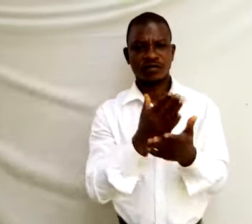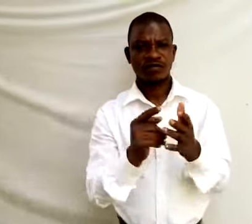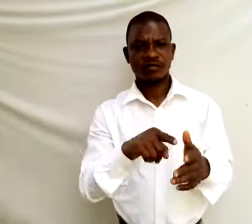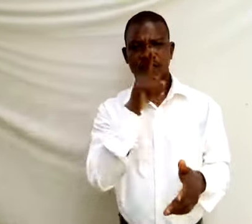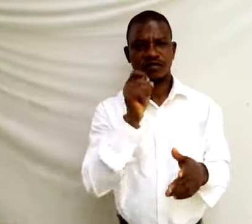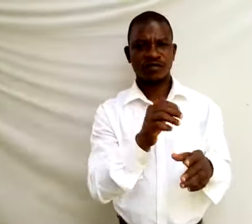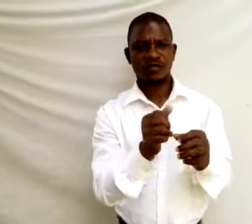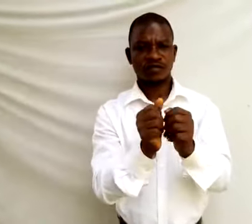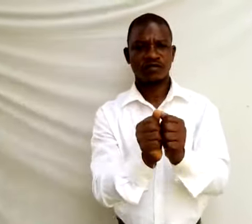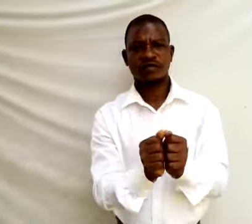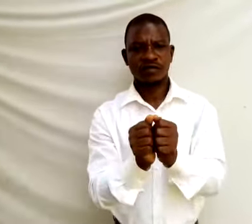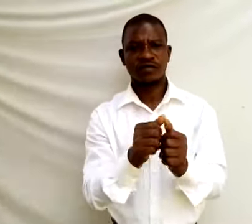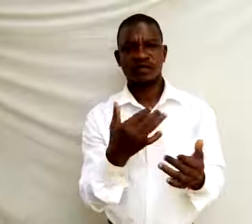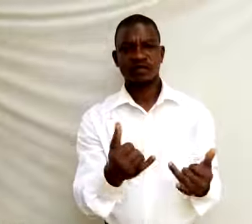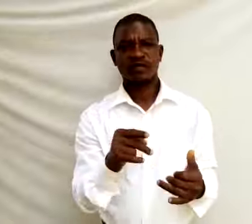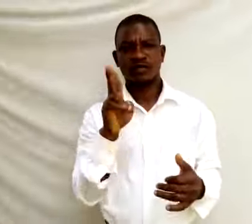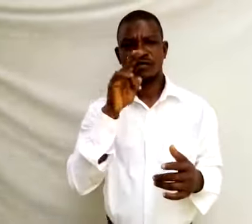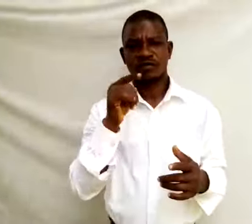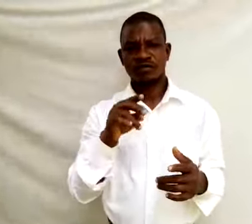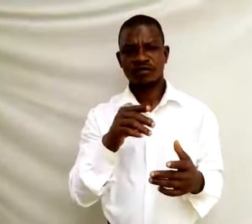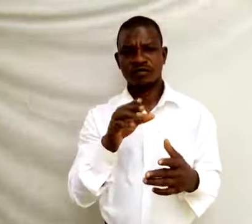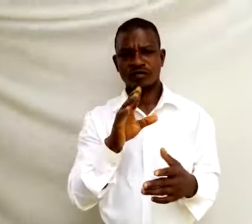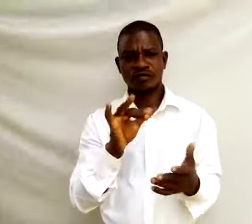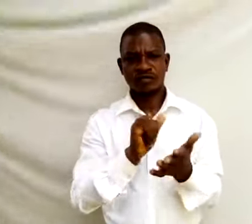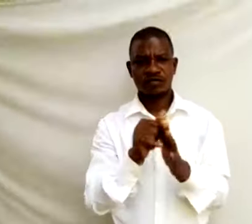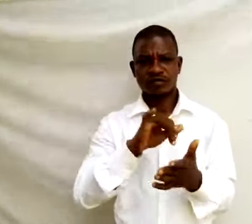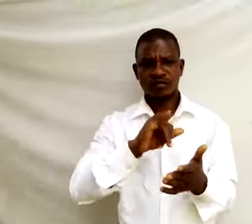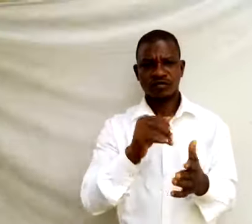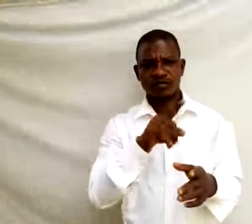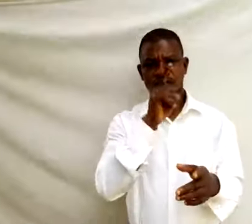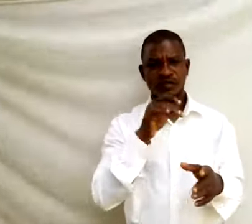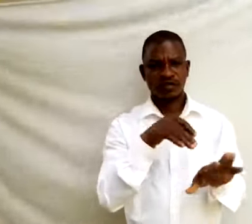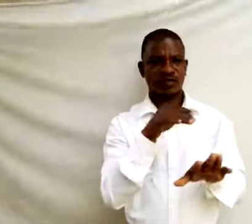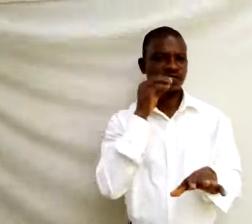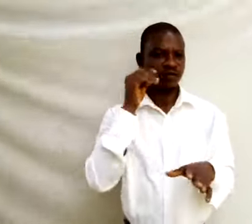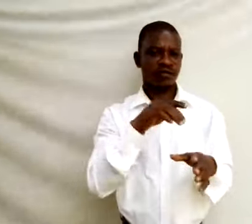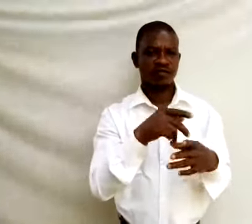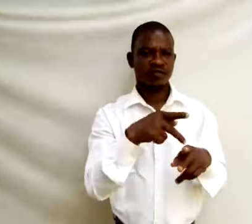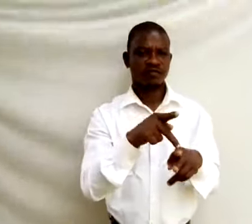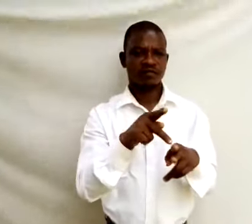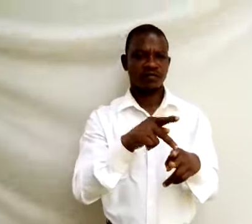now. Use such question at home as a practice question.